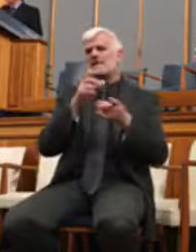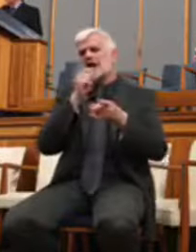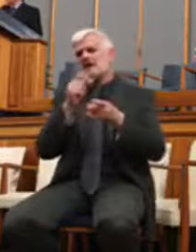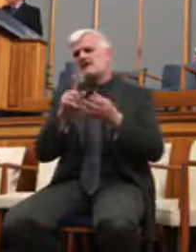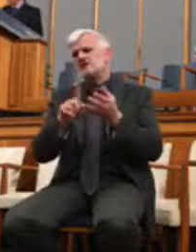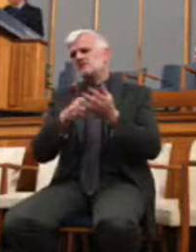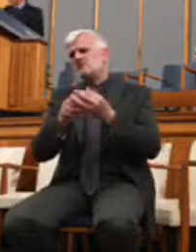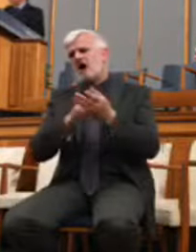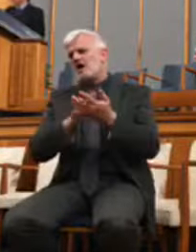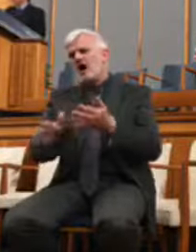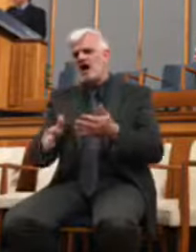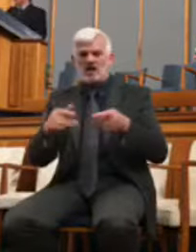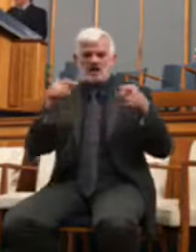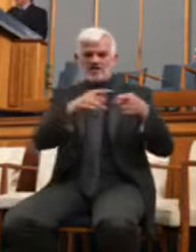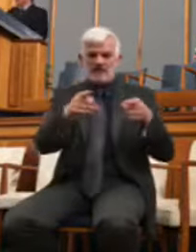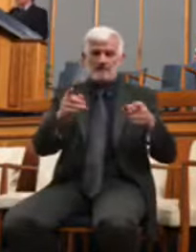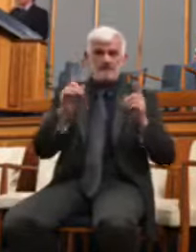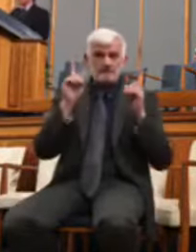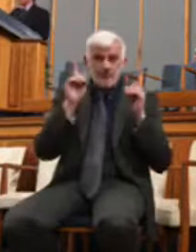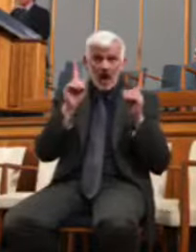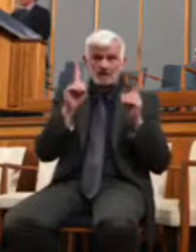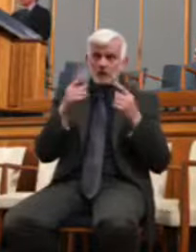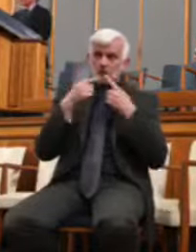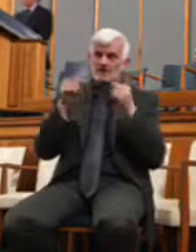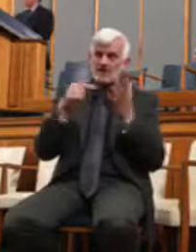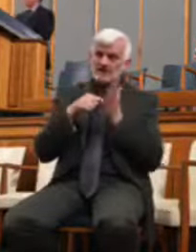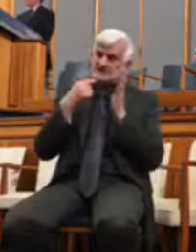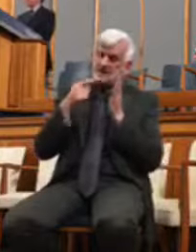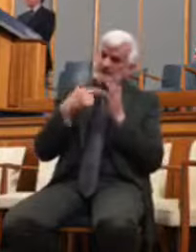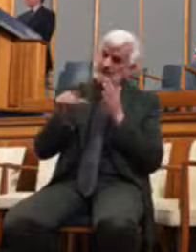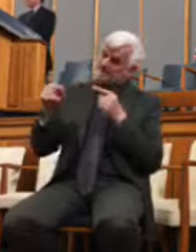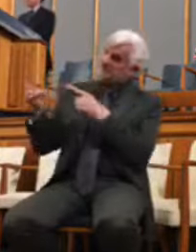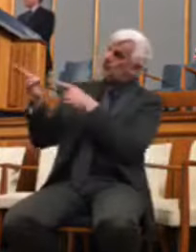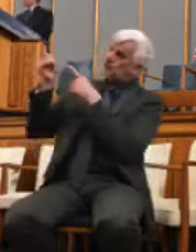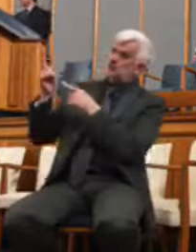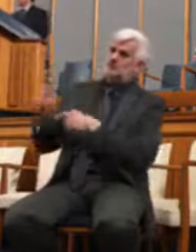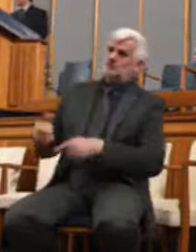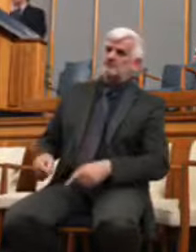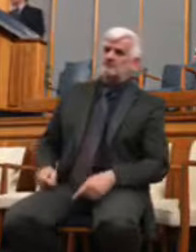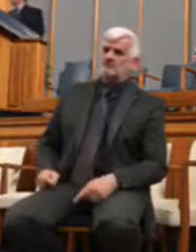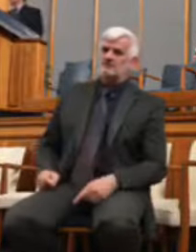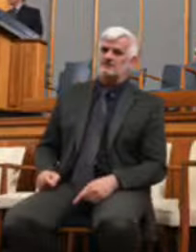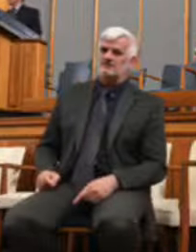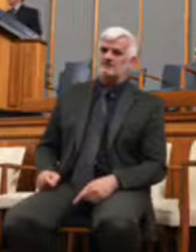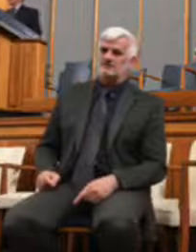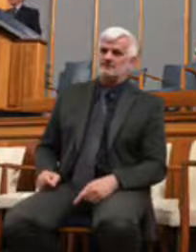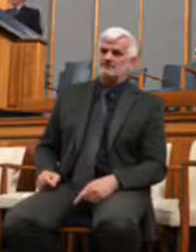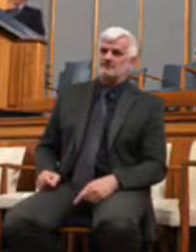alone, I have sinned, and I have done this evil thing." So my dear friends,